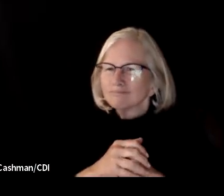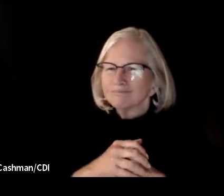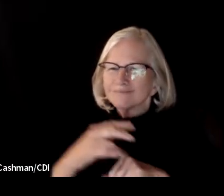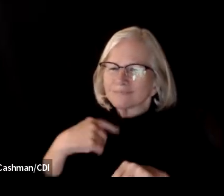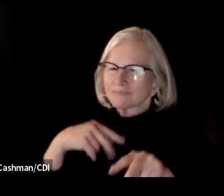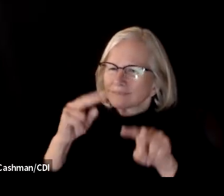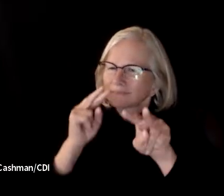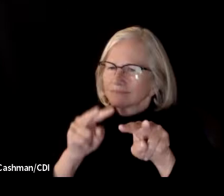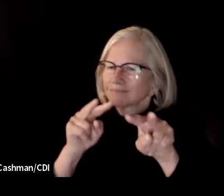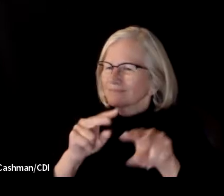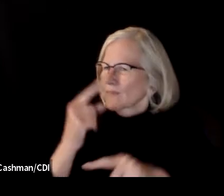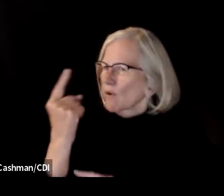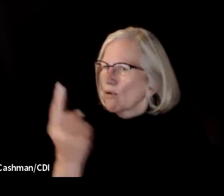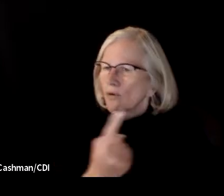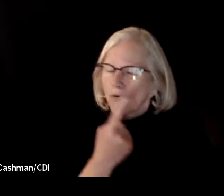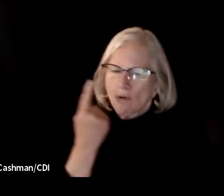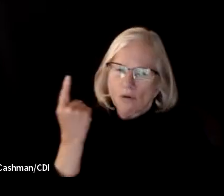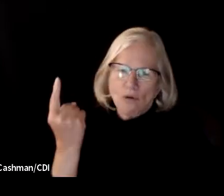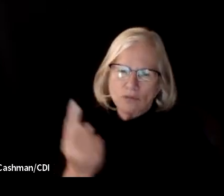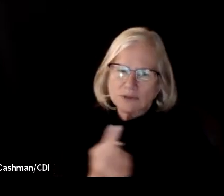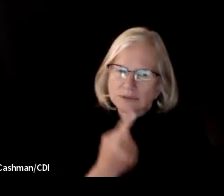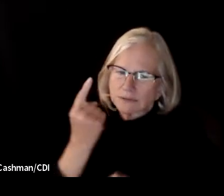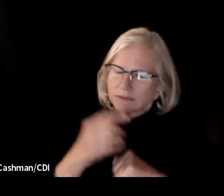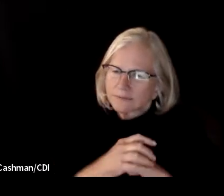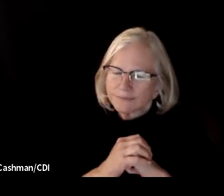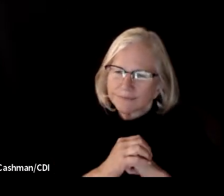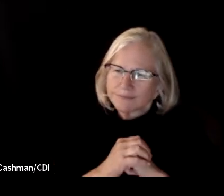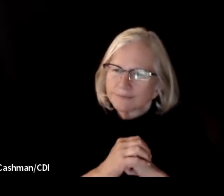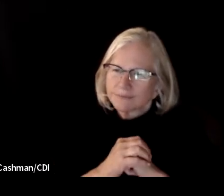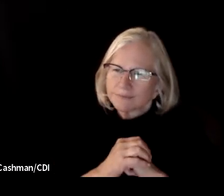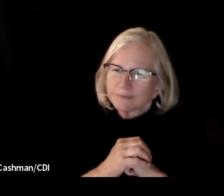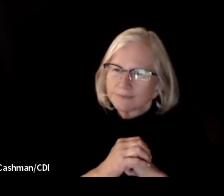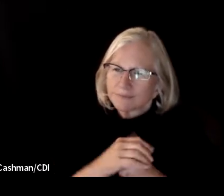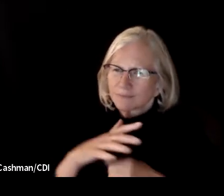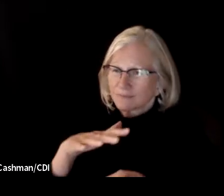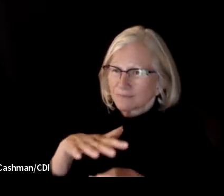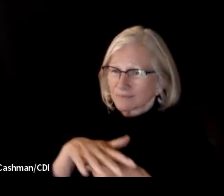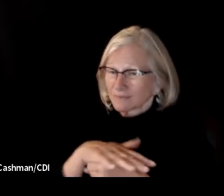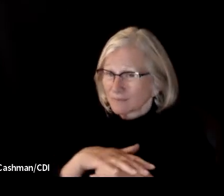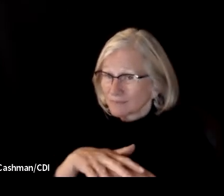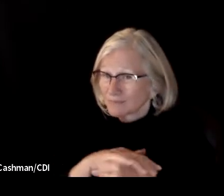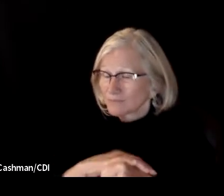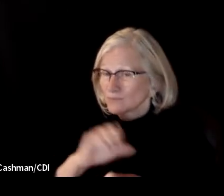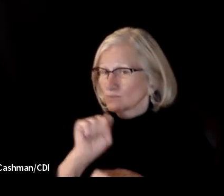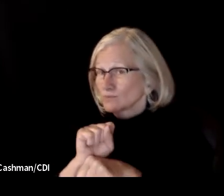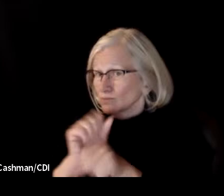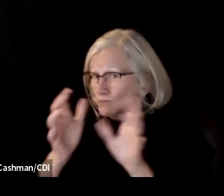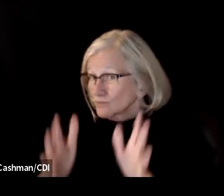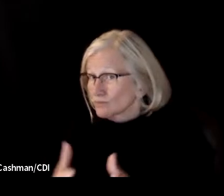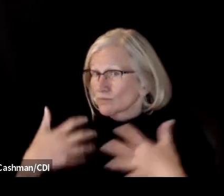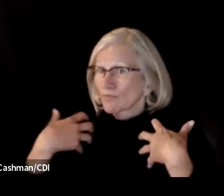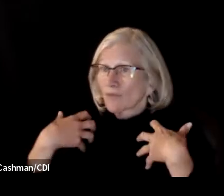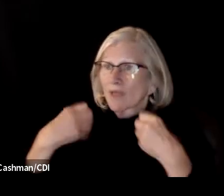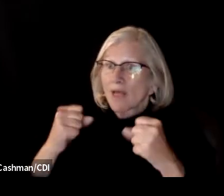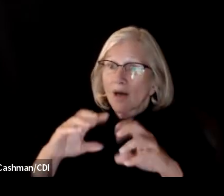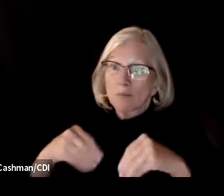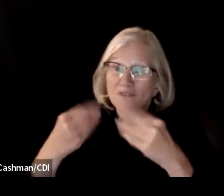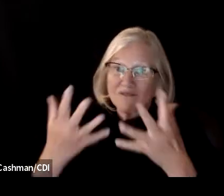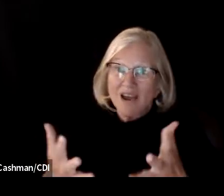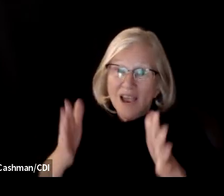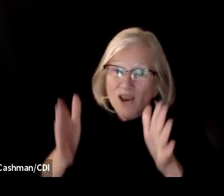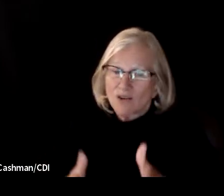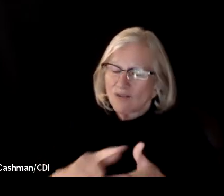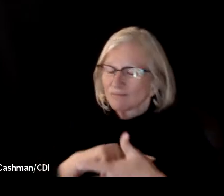time. And so are our local officials and healthcare providers and so forth. So we'll just continue